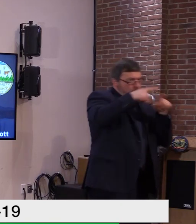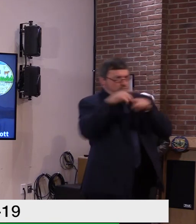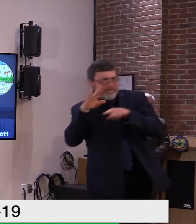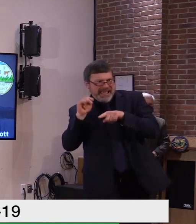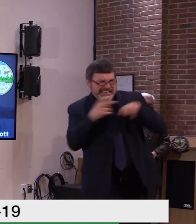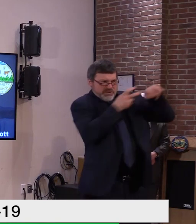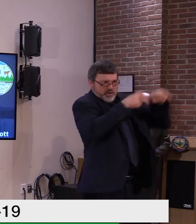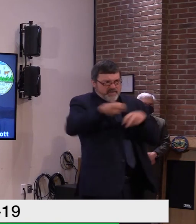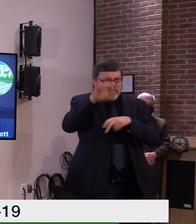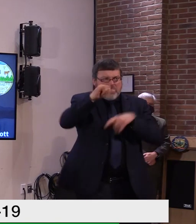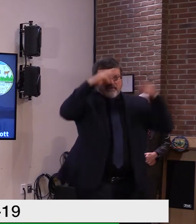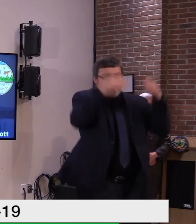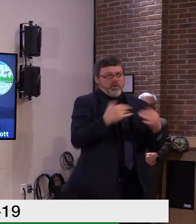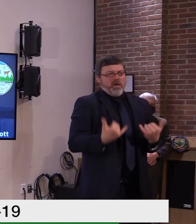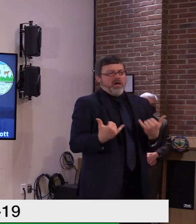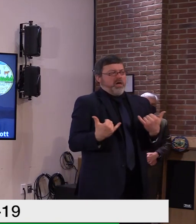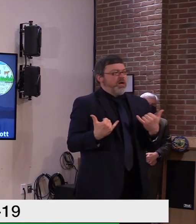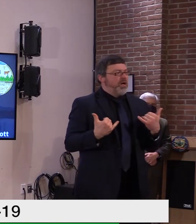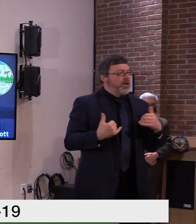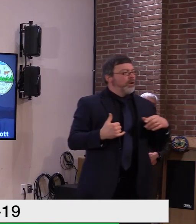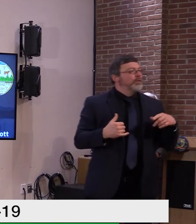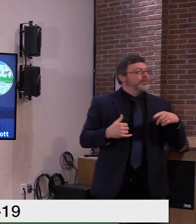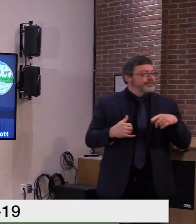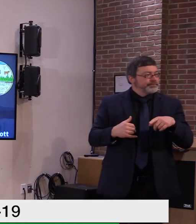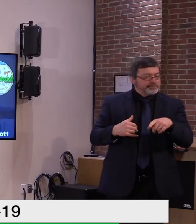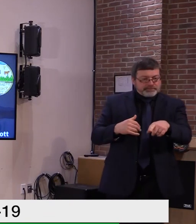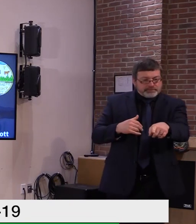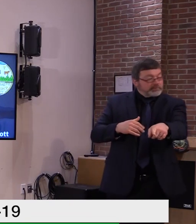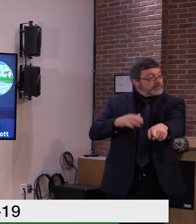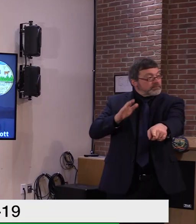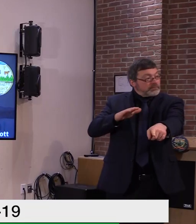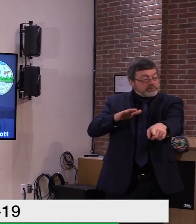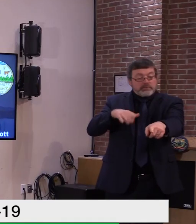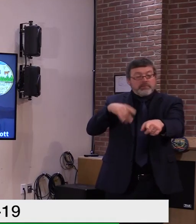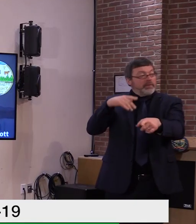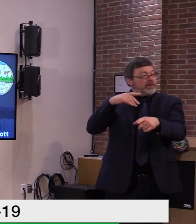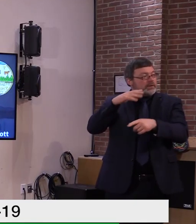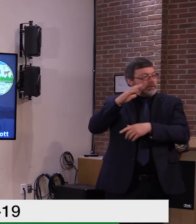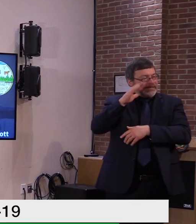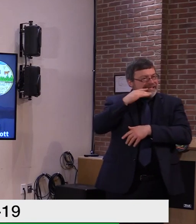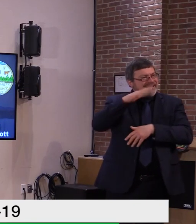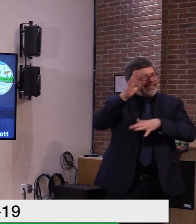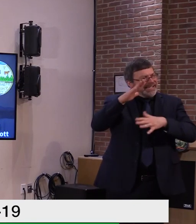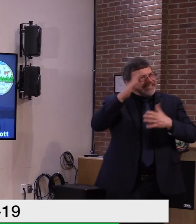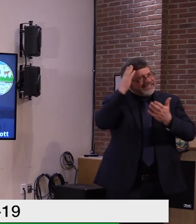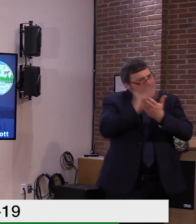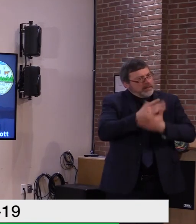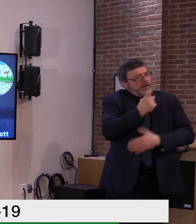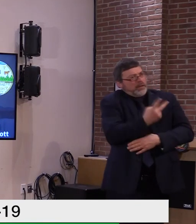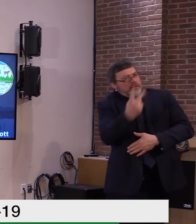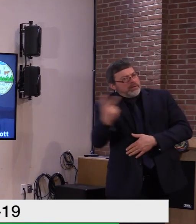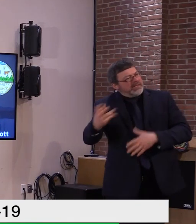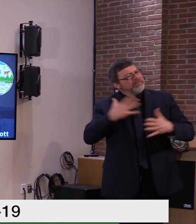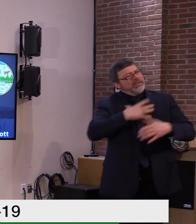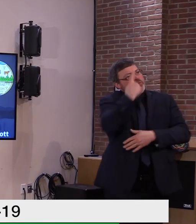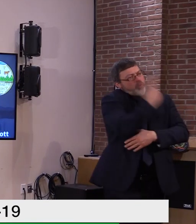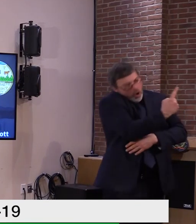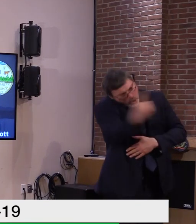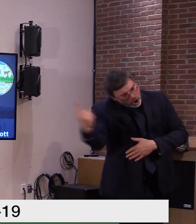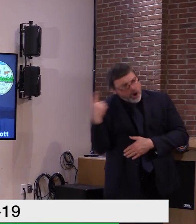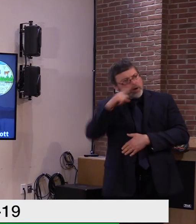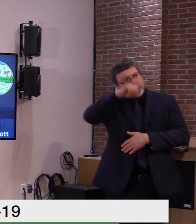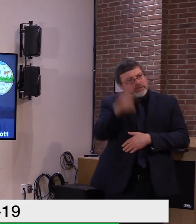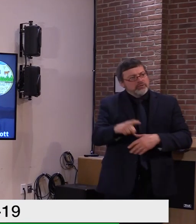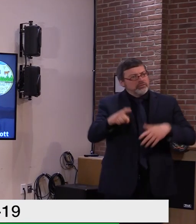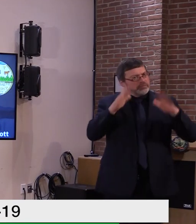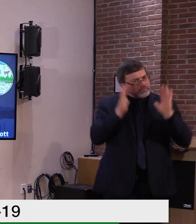right, folks, just a reminder, one question. If you have a second question, we'll come back to you. I don't want to cut folks off, but please help us out. Aaron,